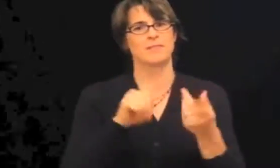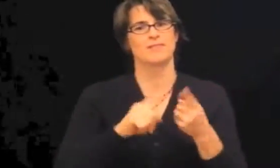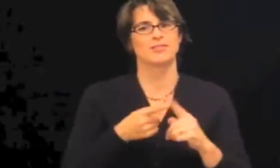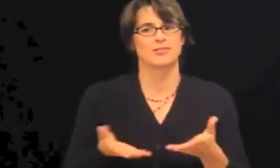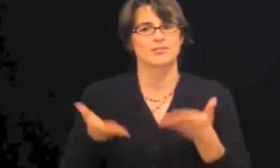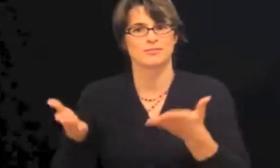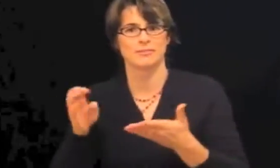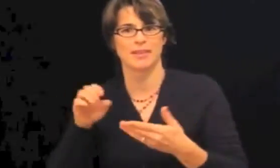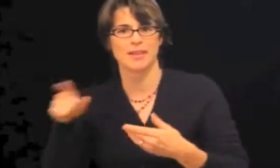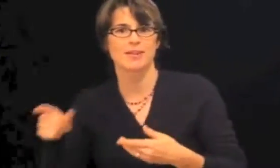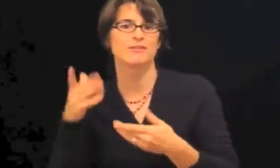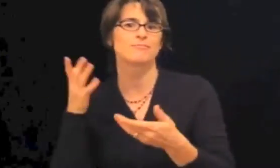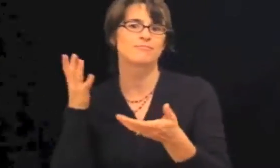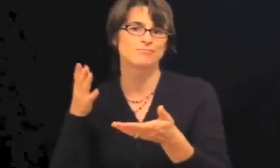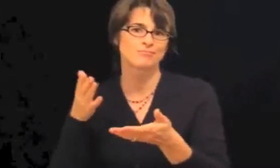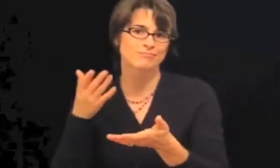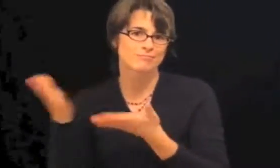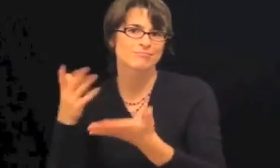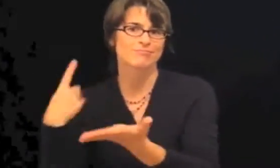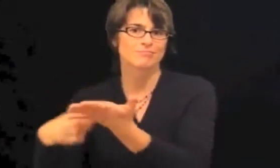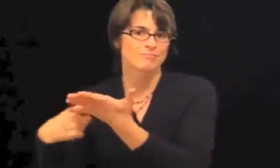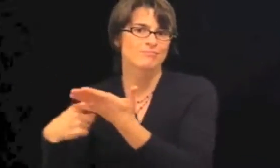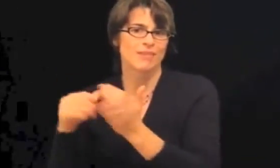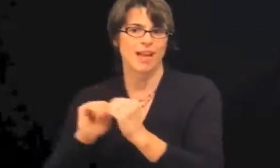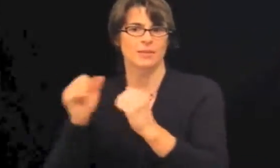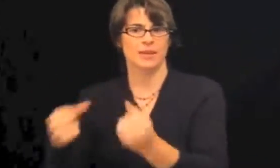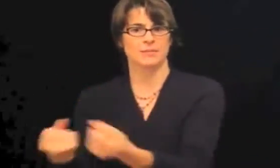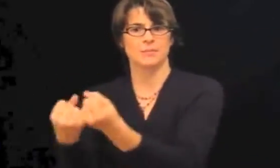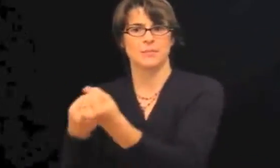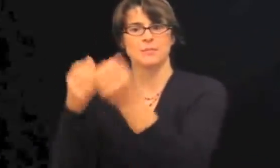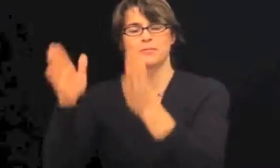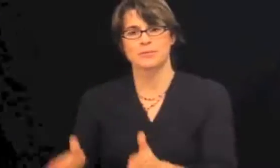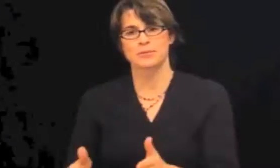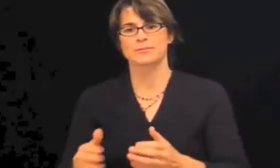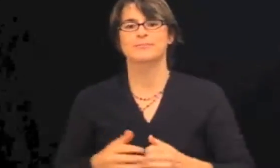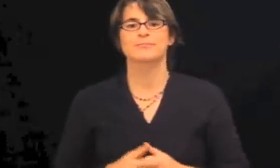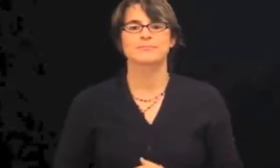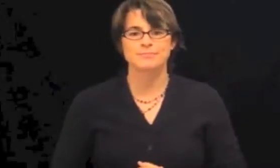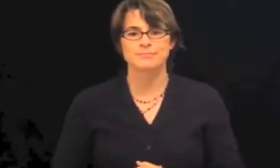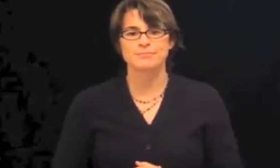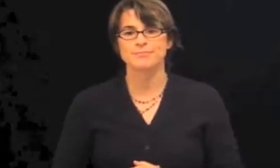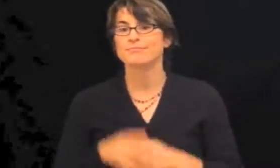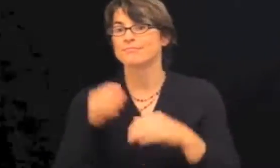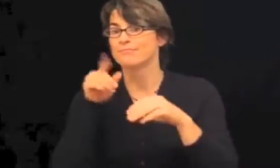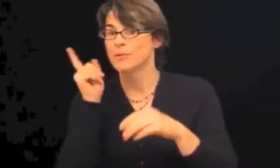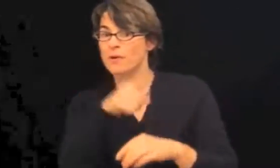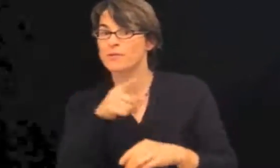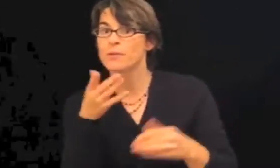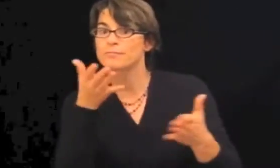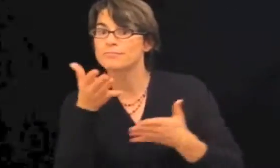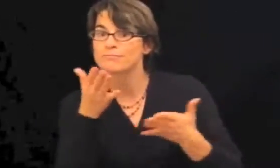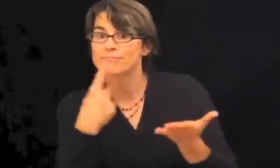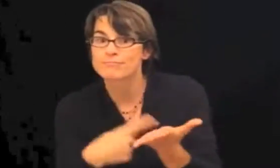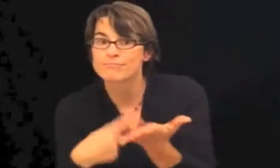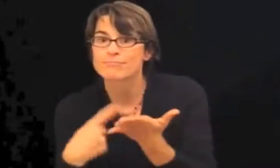swings starts to swing because they can't recognize it on themselves. It's important to be able to have a person you can discuss it with.